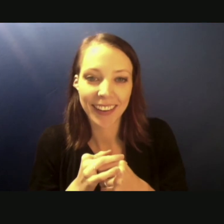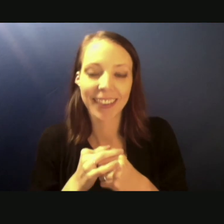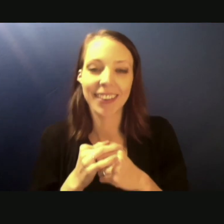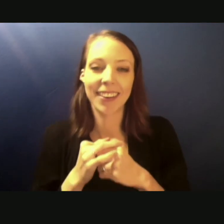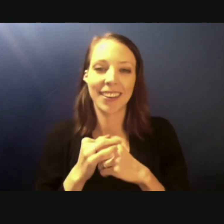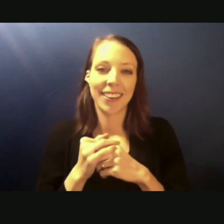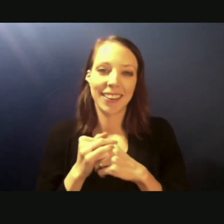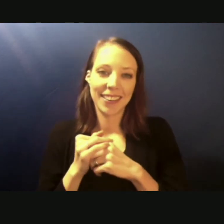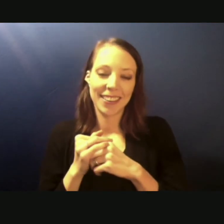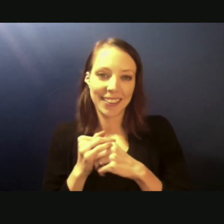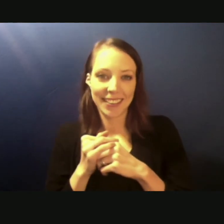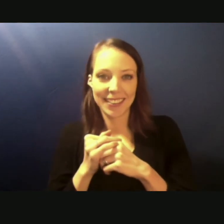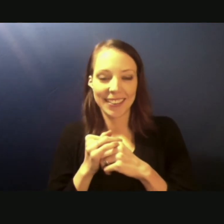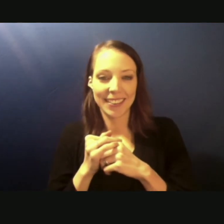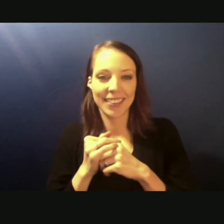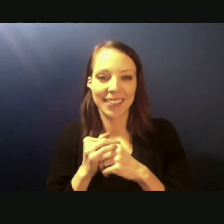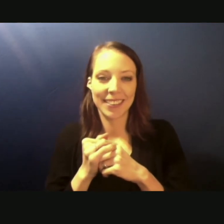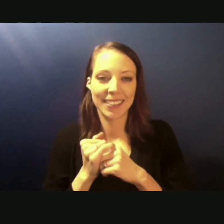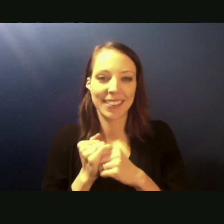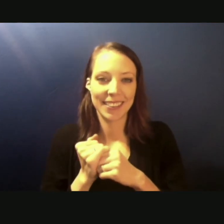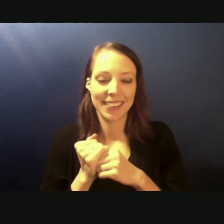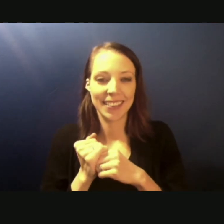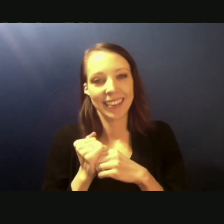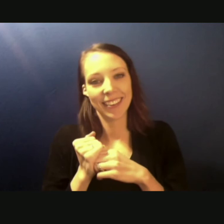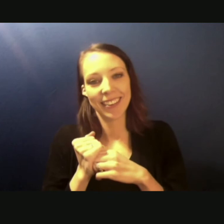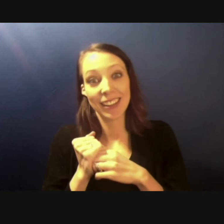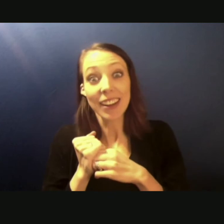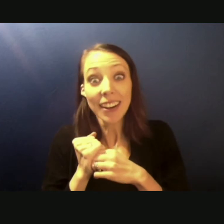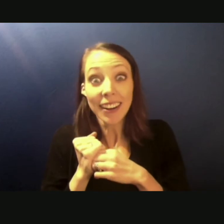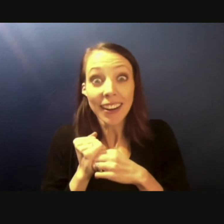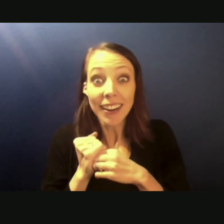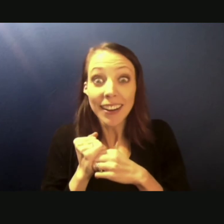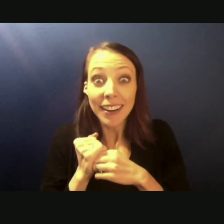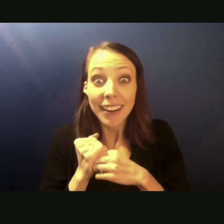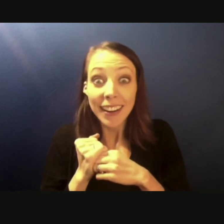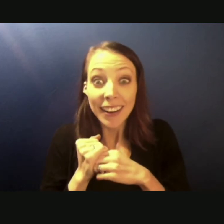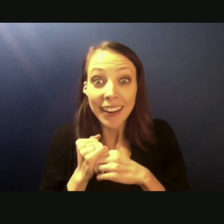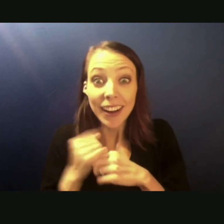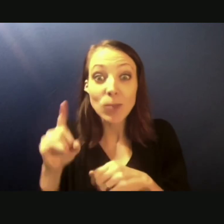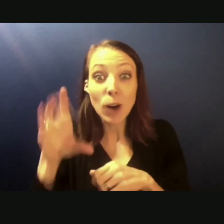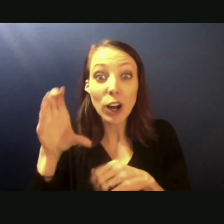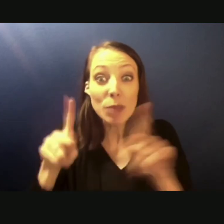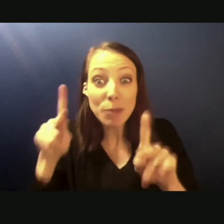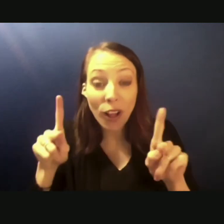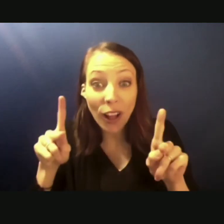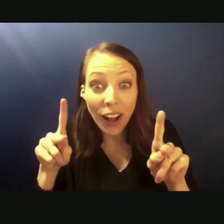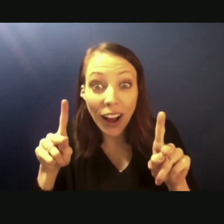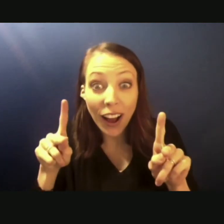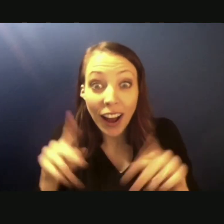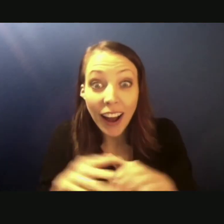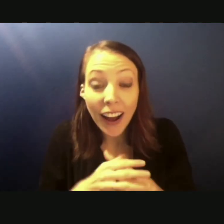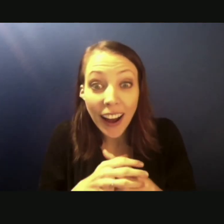article. Sometimes we had maybe 100 people. And I was standing there trying to carve the turkey. Yeah.